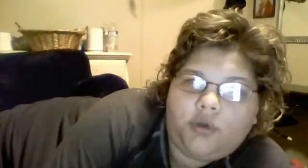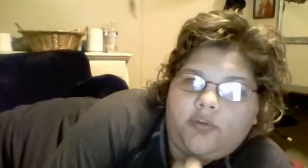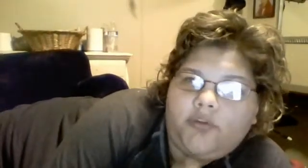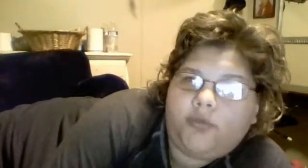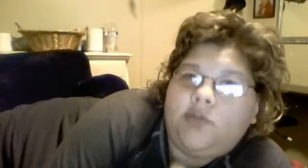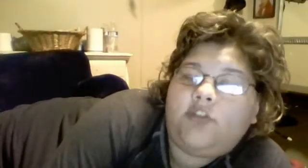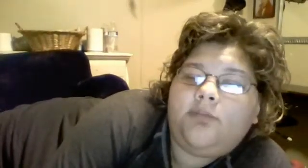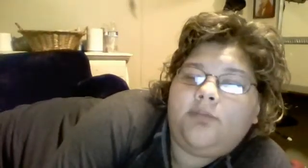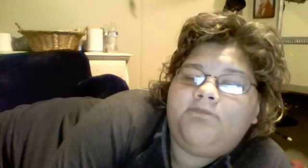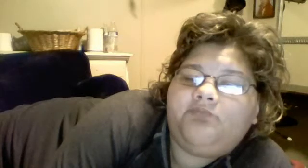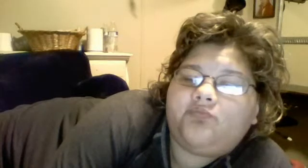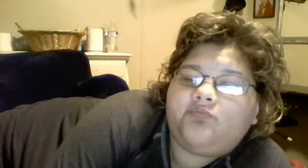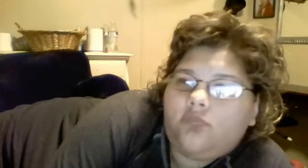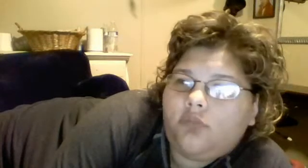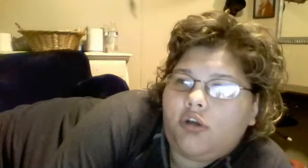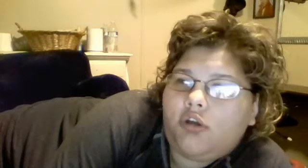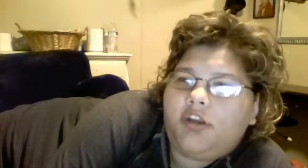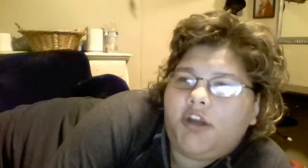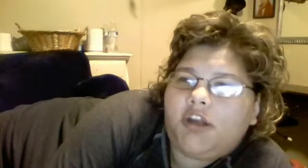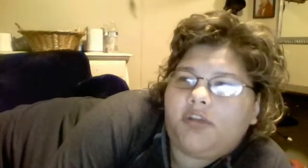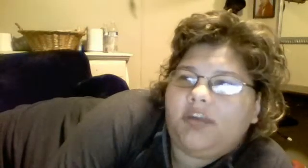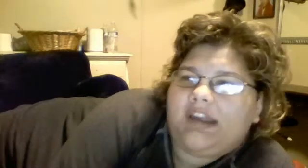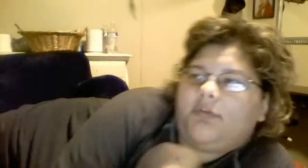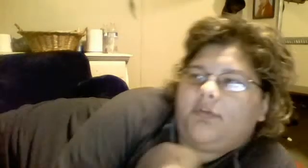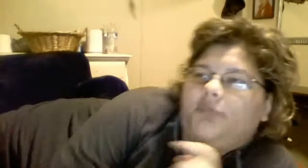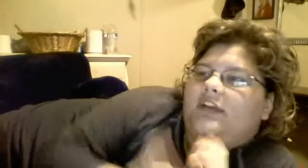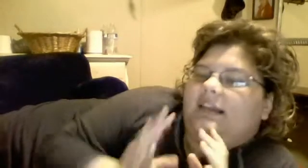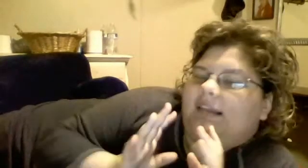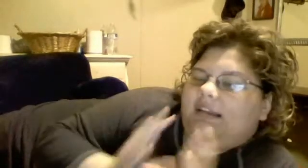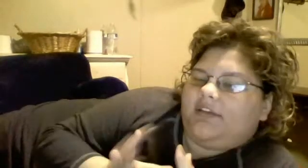but the movies. Okay, you know how we have those classic